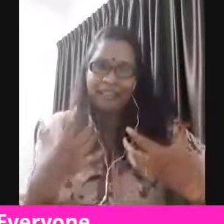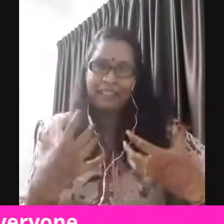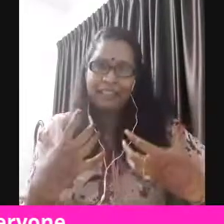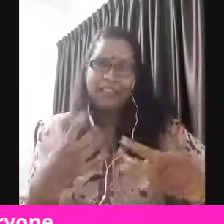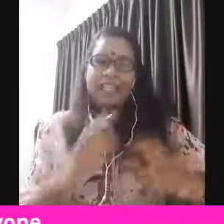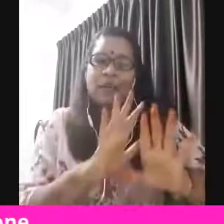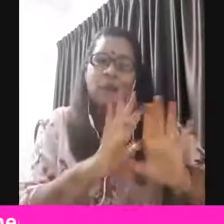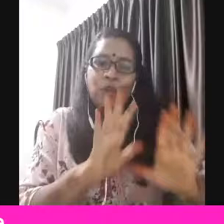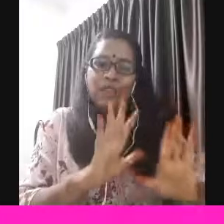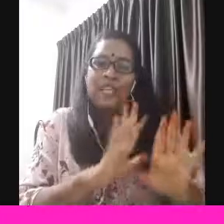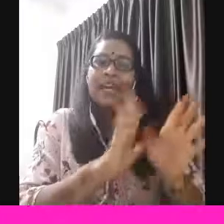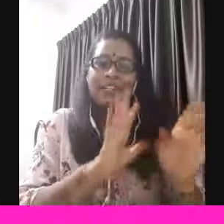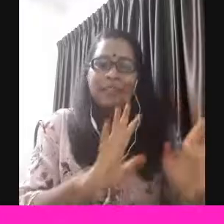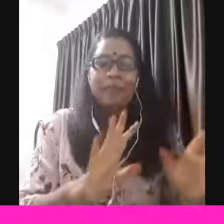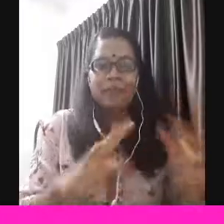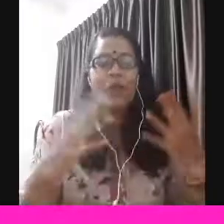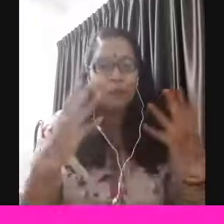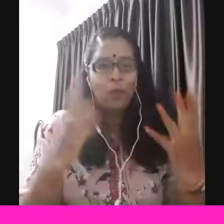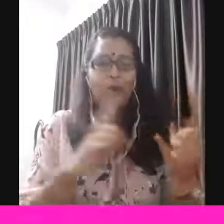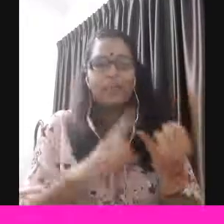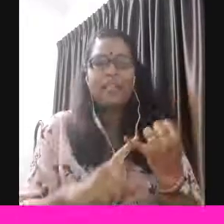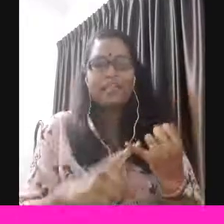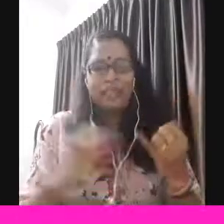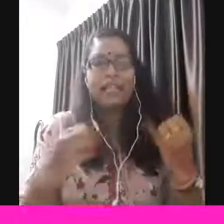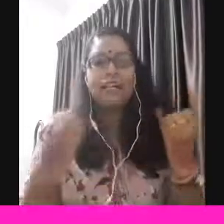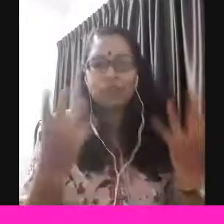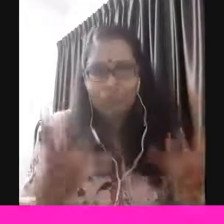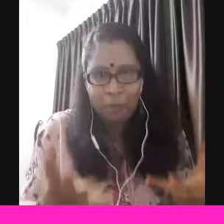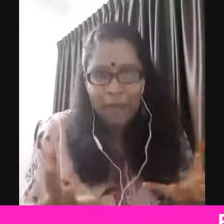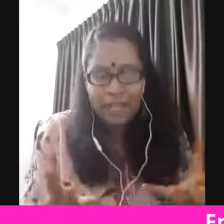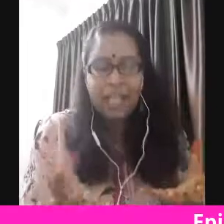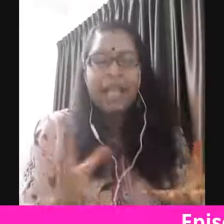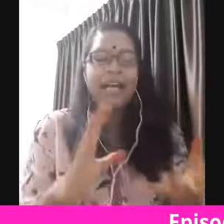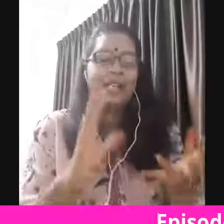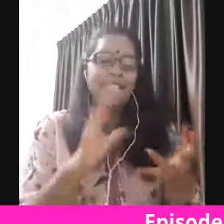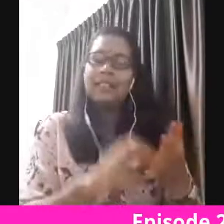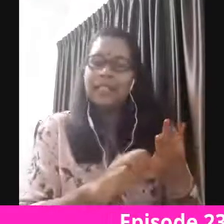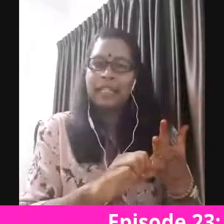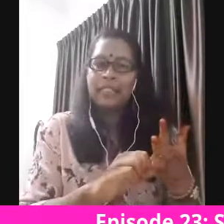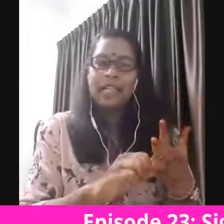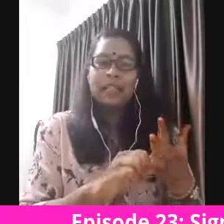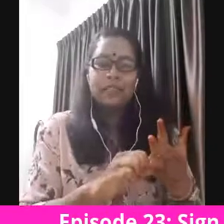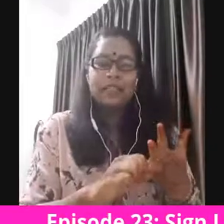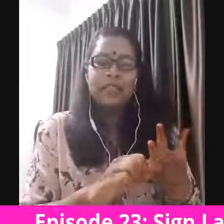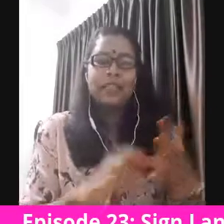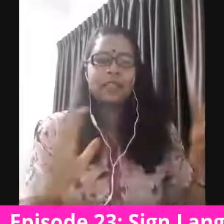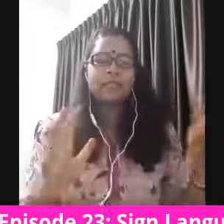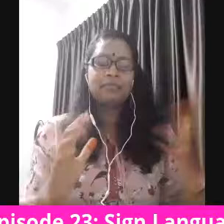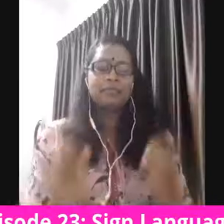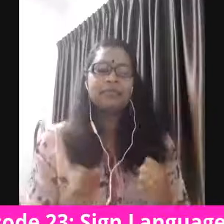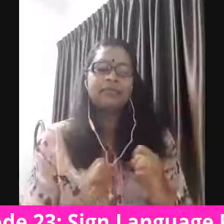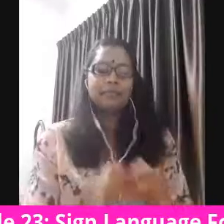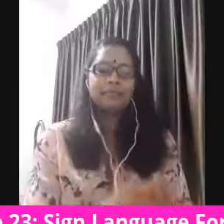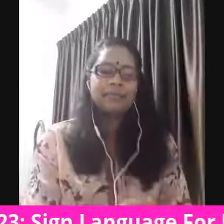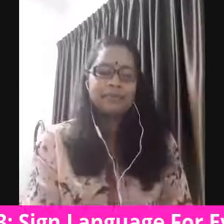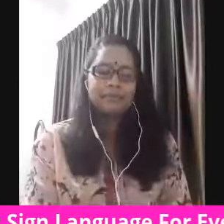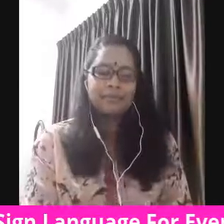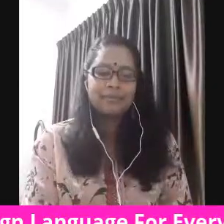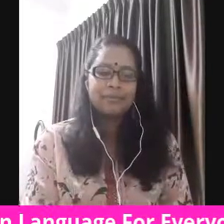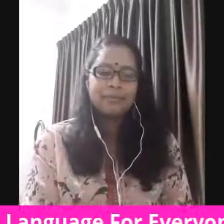us back. They won't say anything, because one thing, they cannot talk back. Another thing is, they will just,